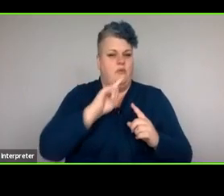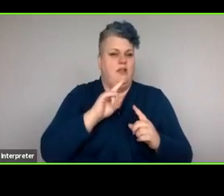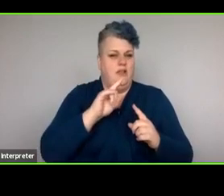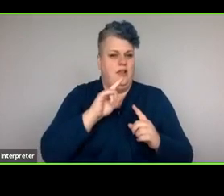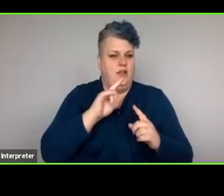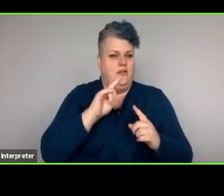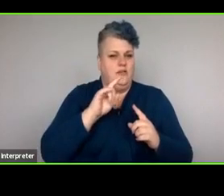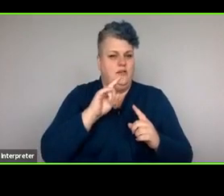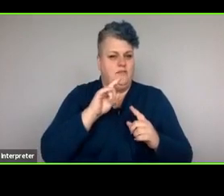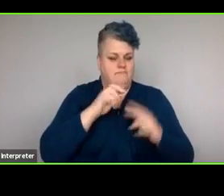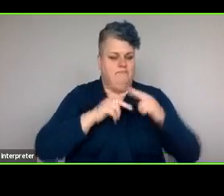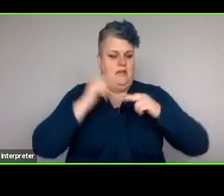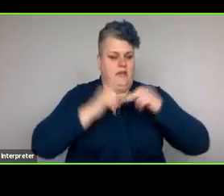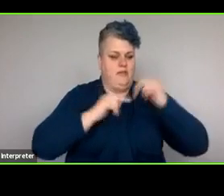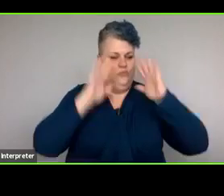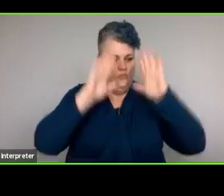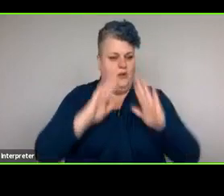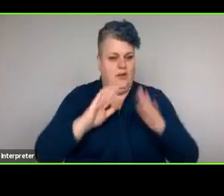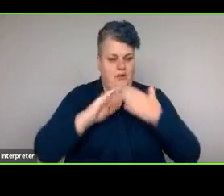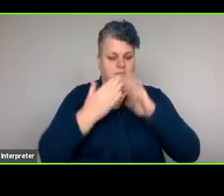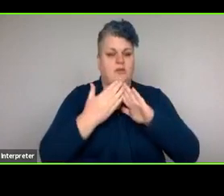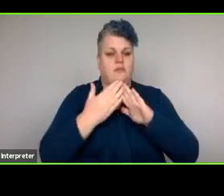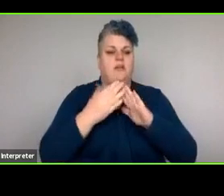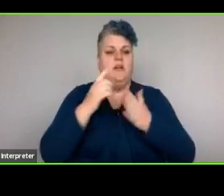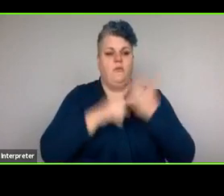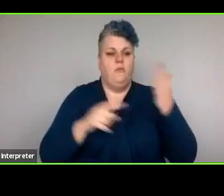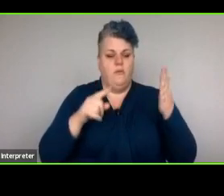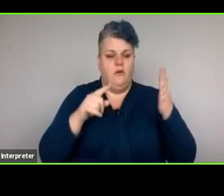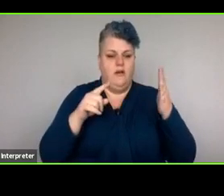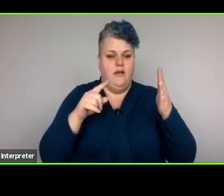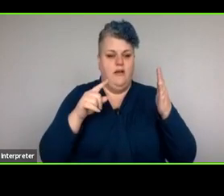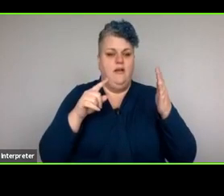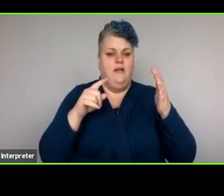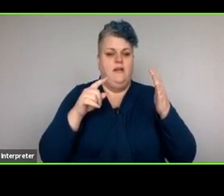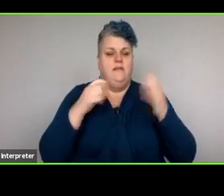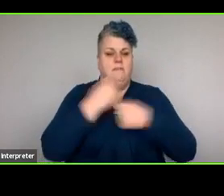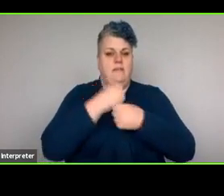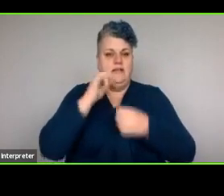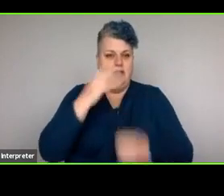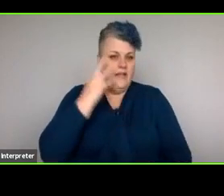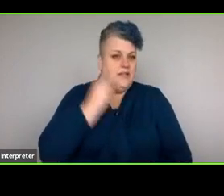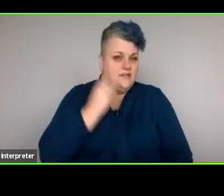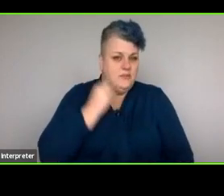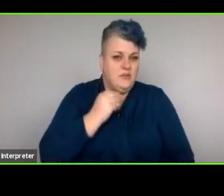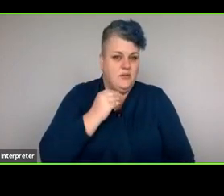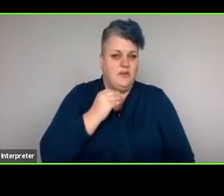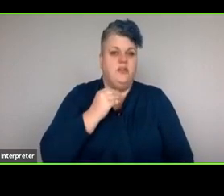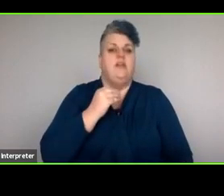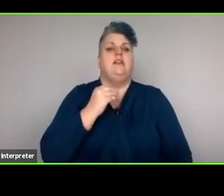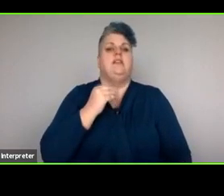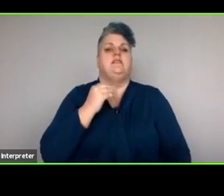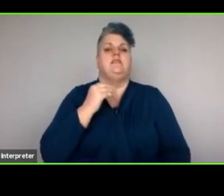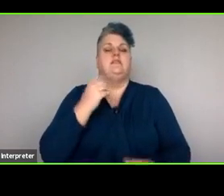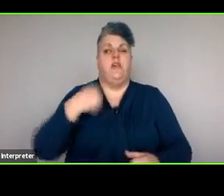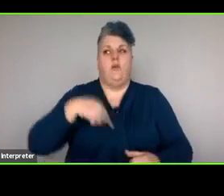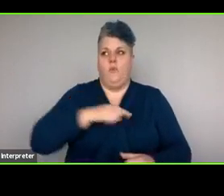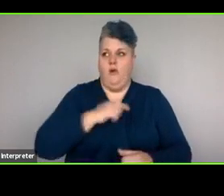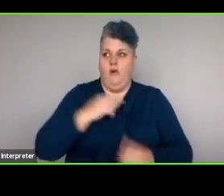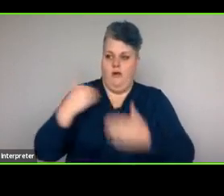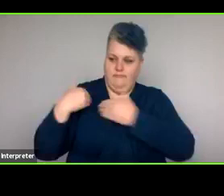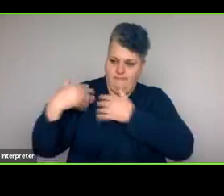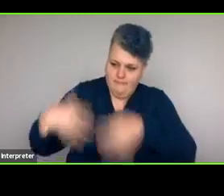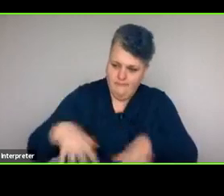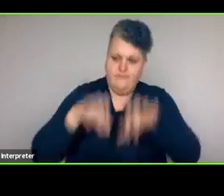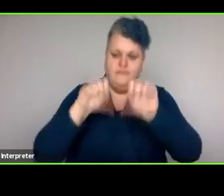great, and also what is going to make this experience that we're all undertaking, whether or not you are a part of